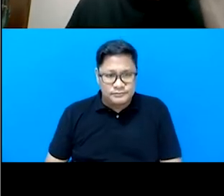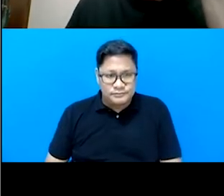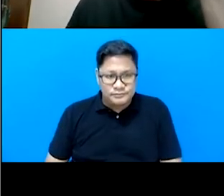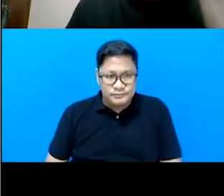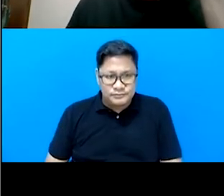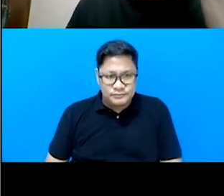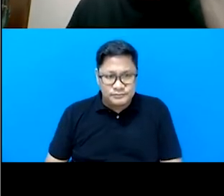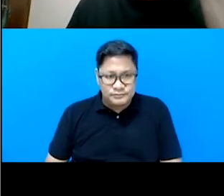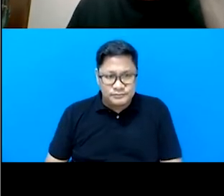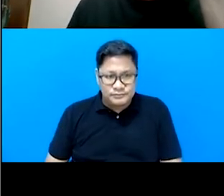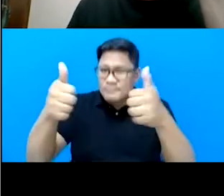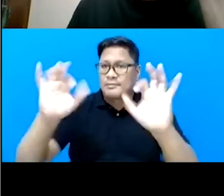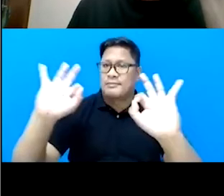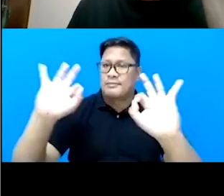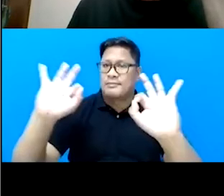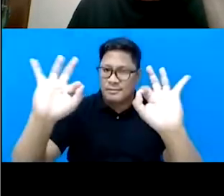Yeah, that's fine.